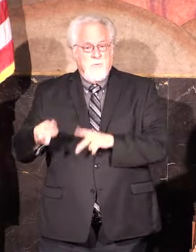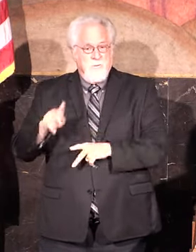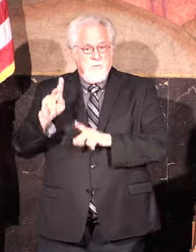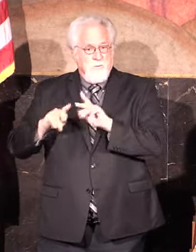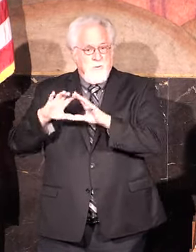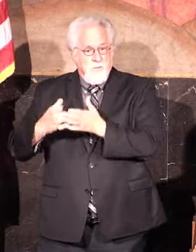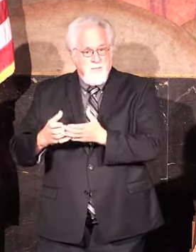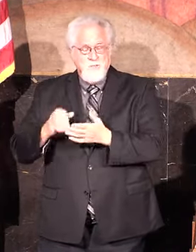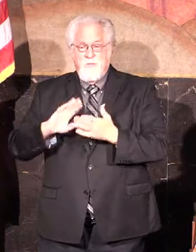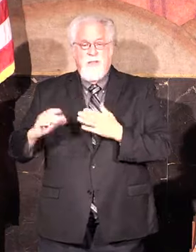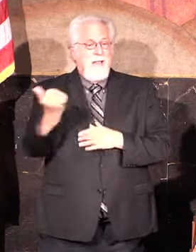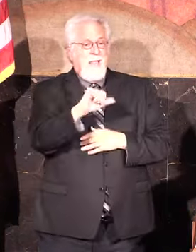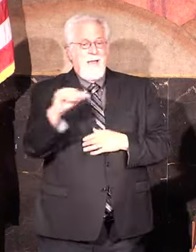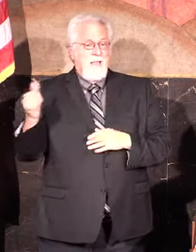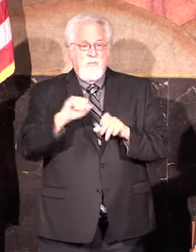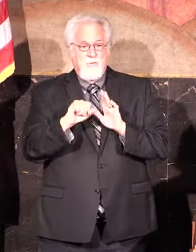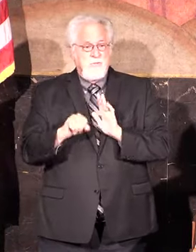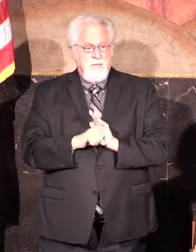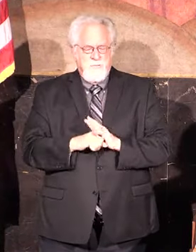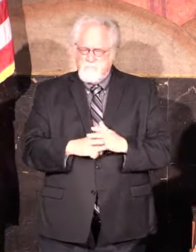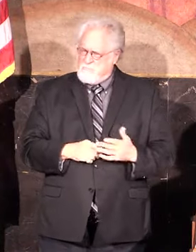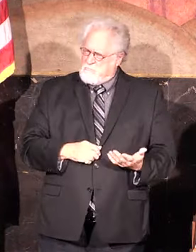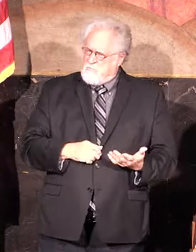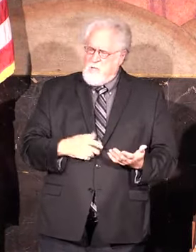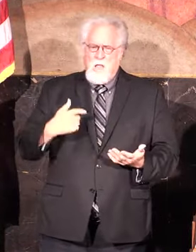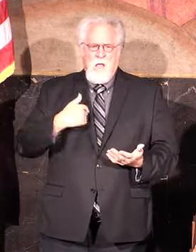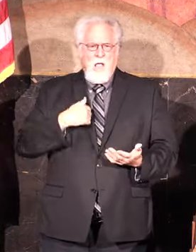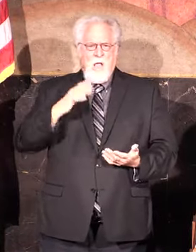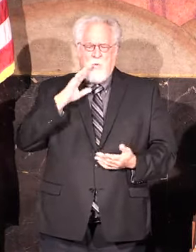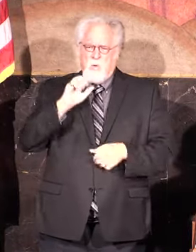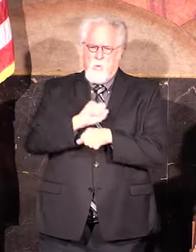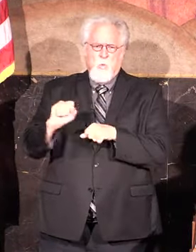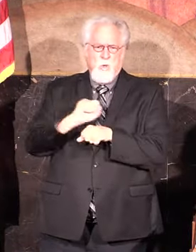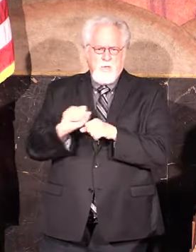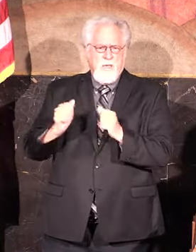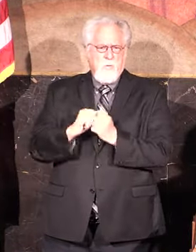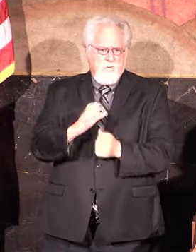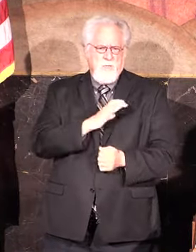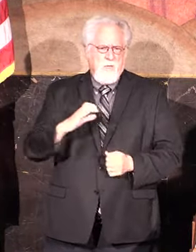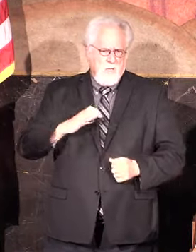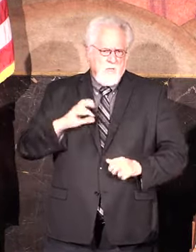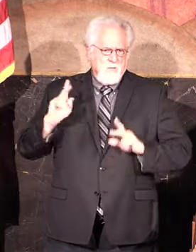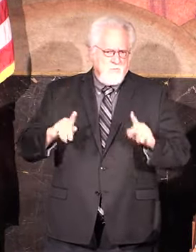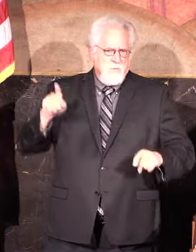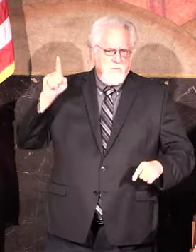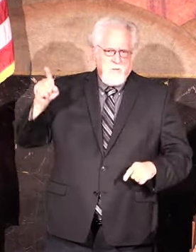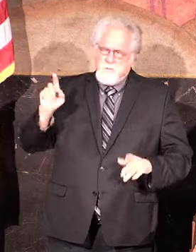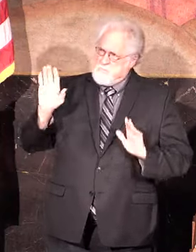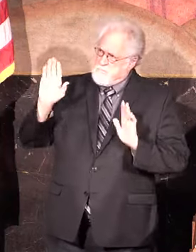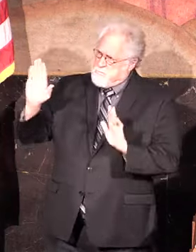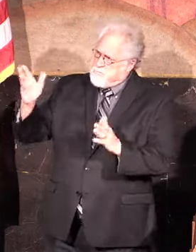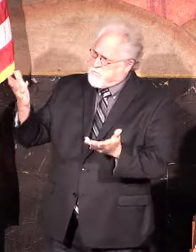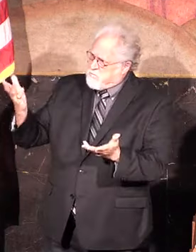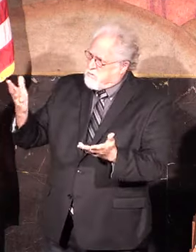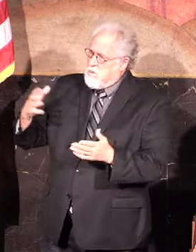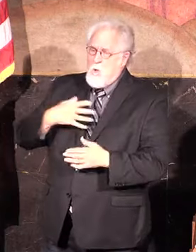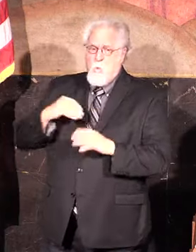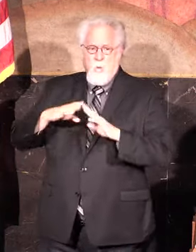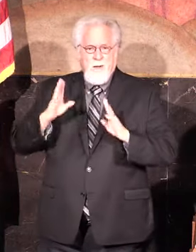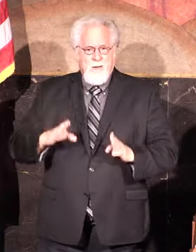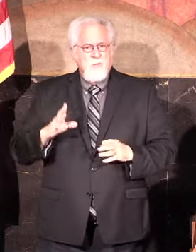other state. And so I will be working through the congressional delegation and re-urging the White